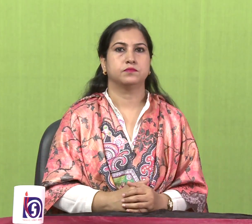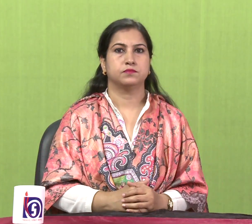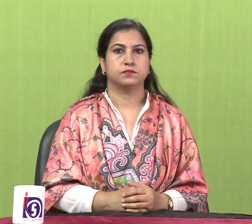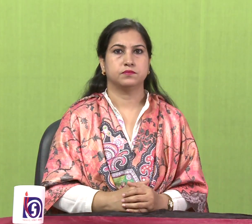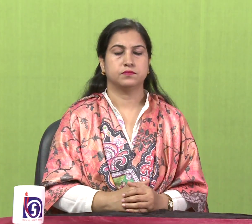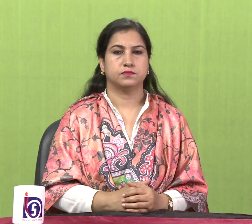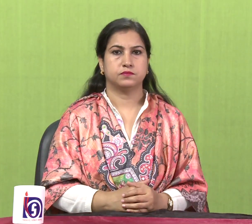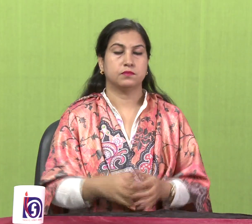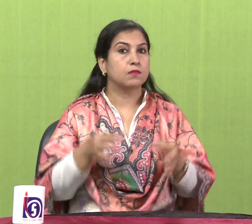For example,